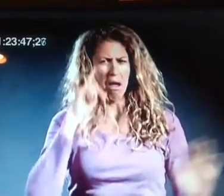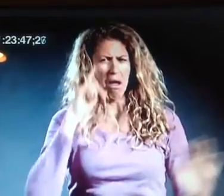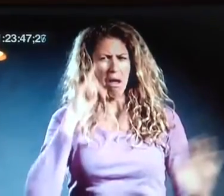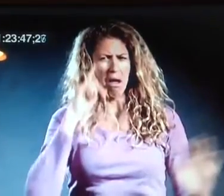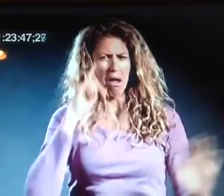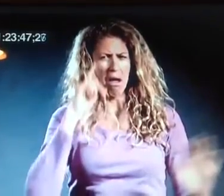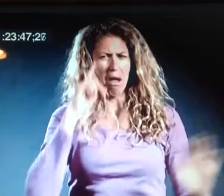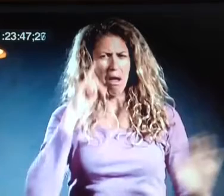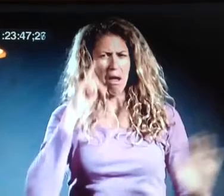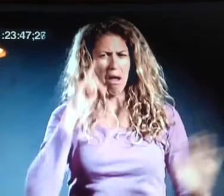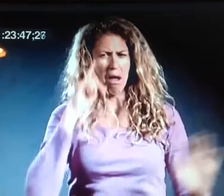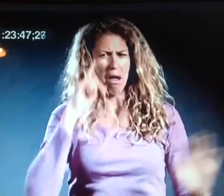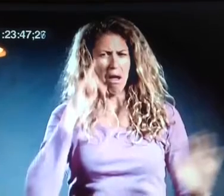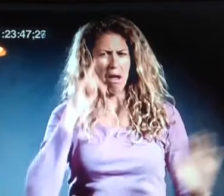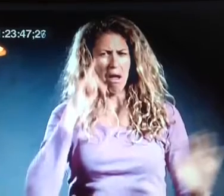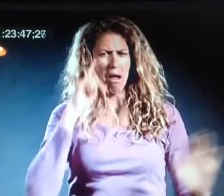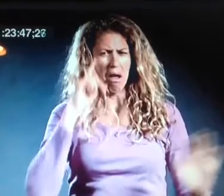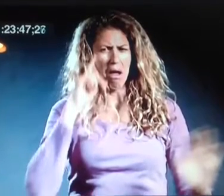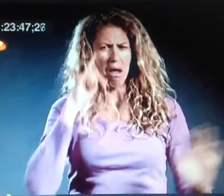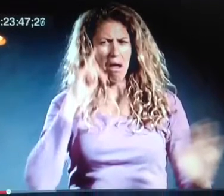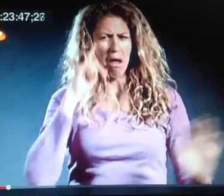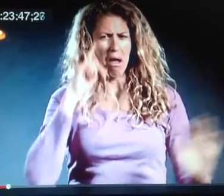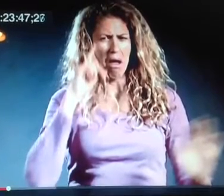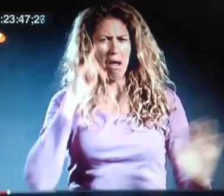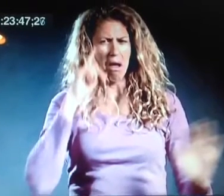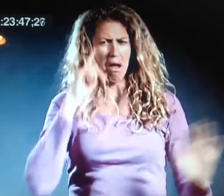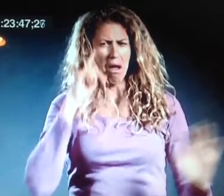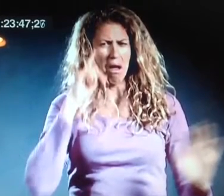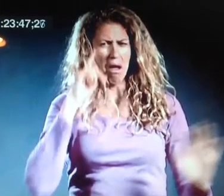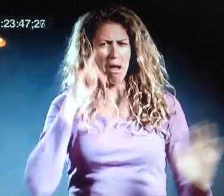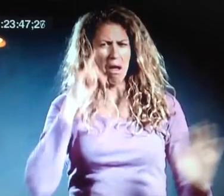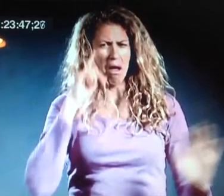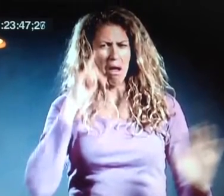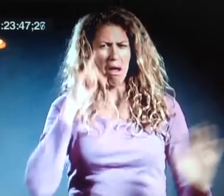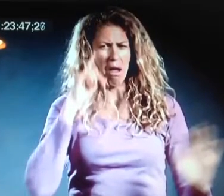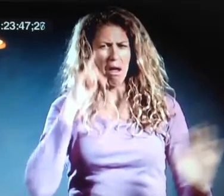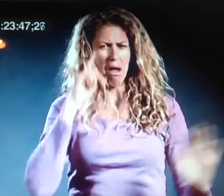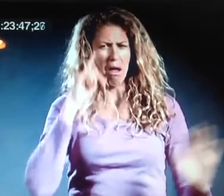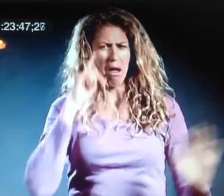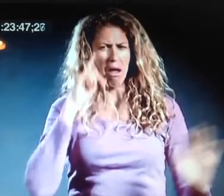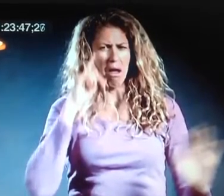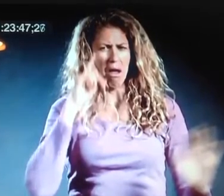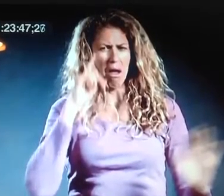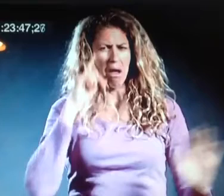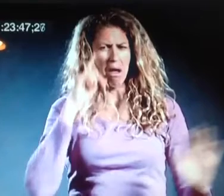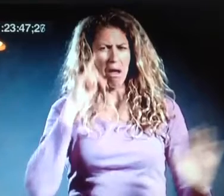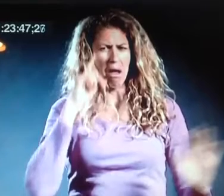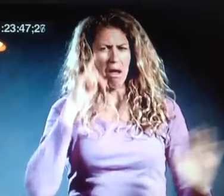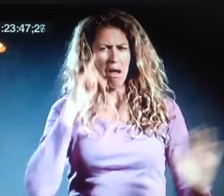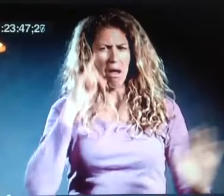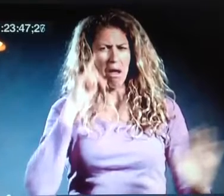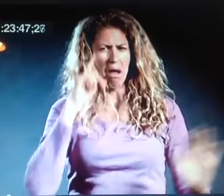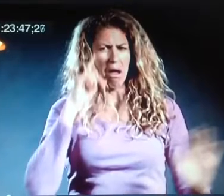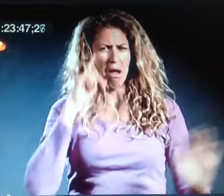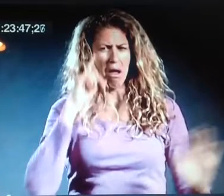So I decided I was going to do a garden in my backyard, and I talked to my husband about it, and he said,